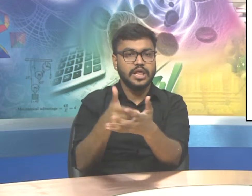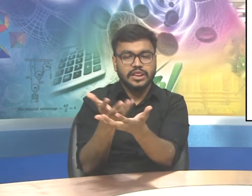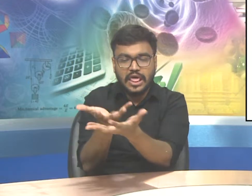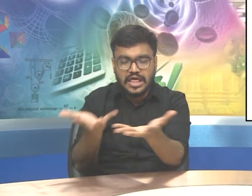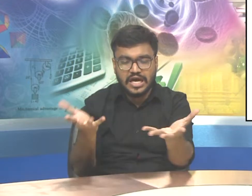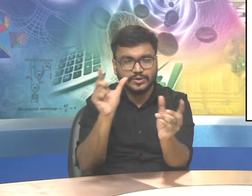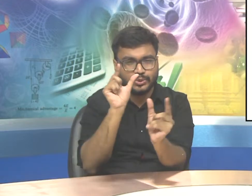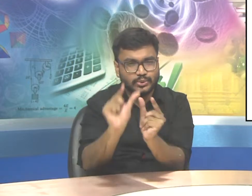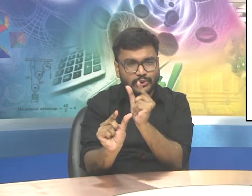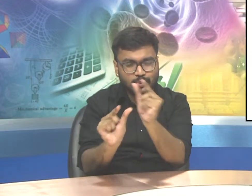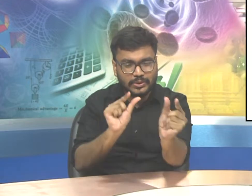and